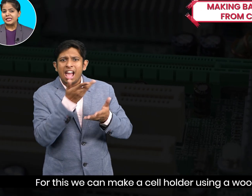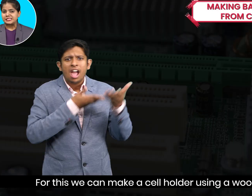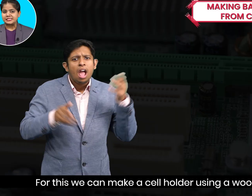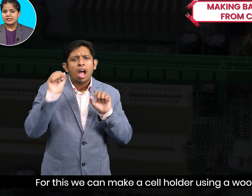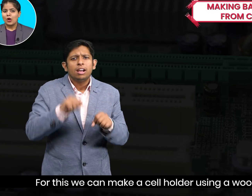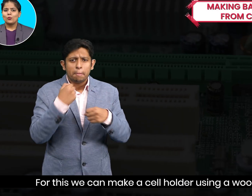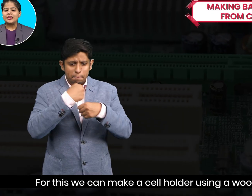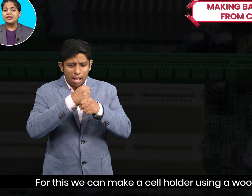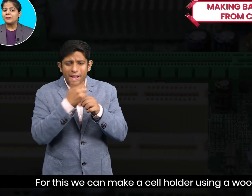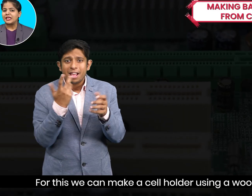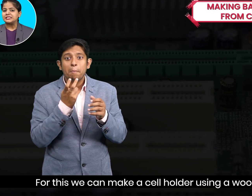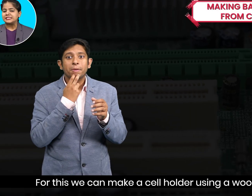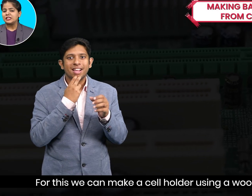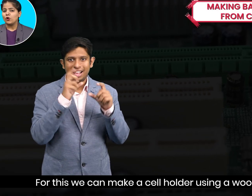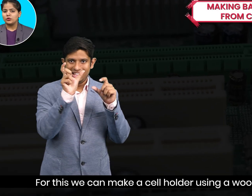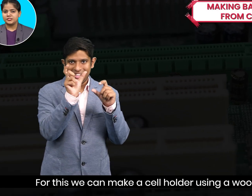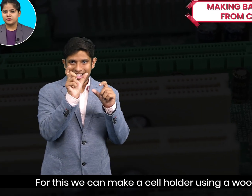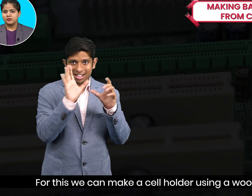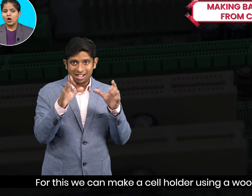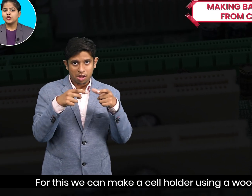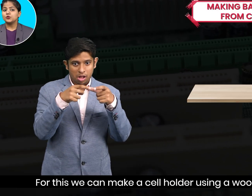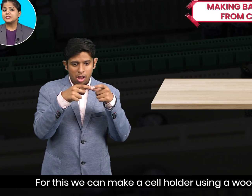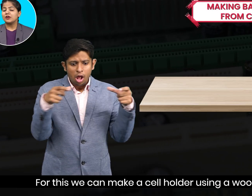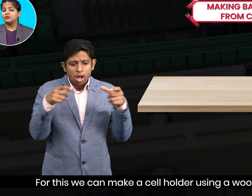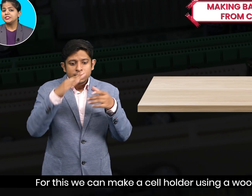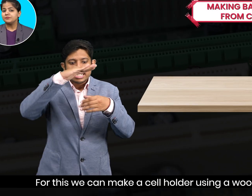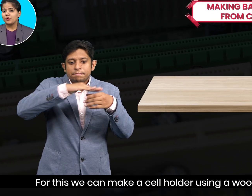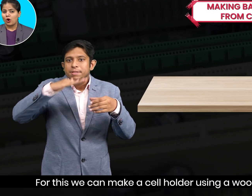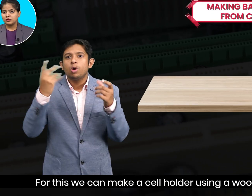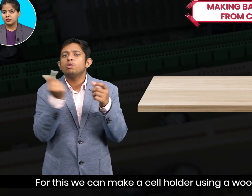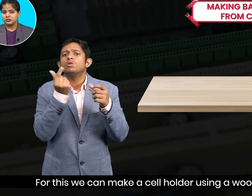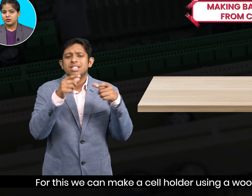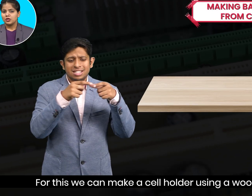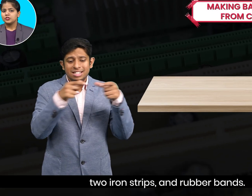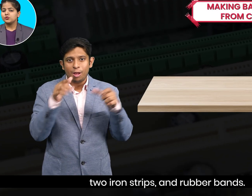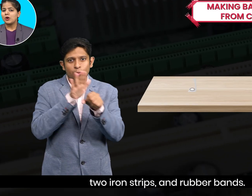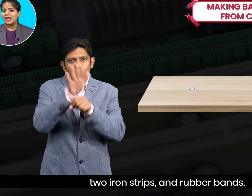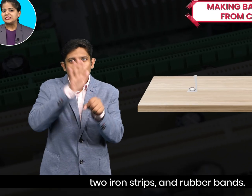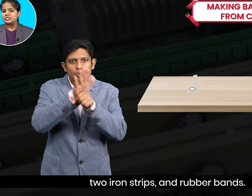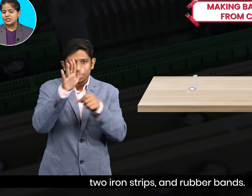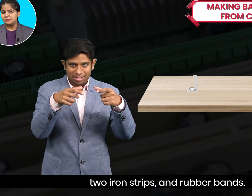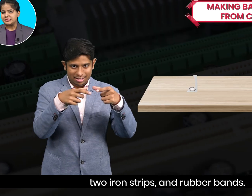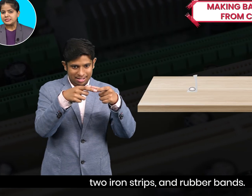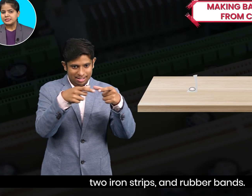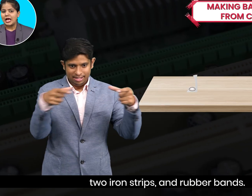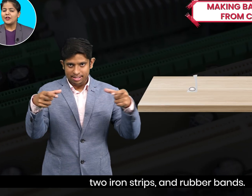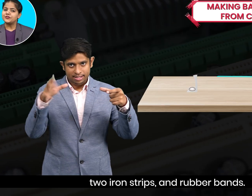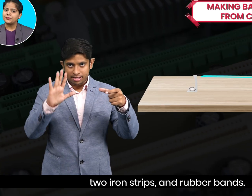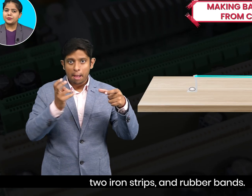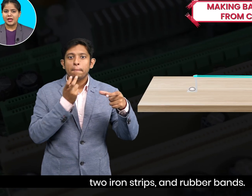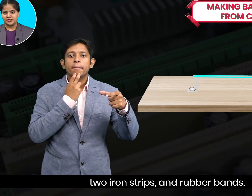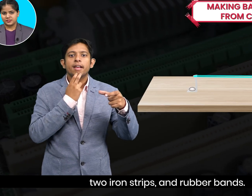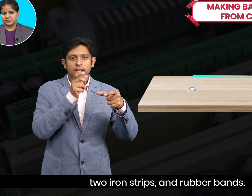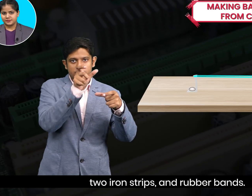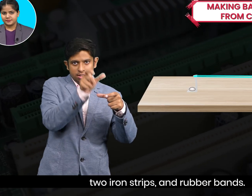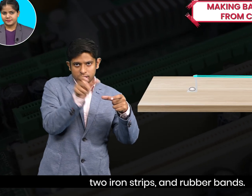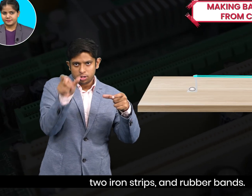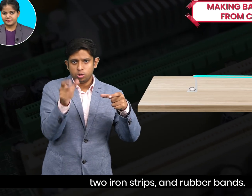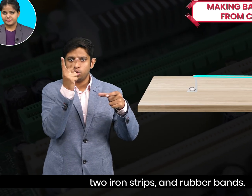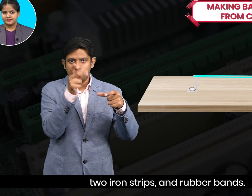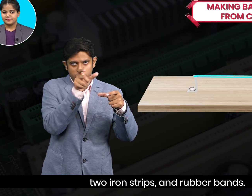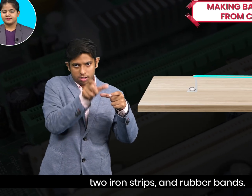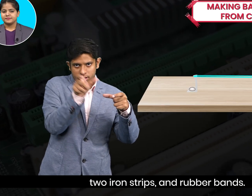For this, we can make a cell holder using a wooden block, two iron strips and rubber bands.